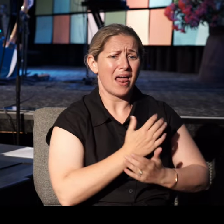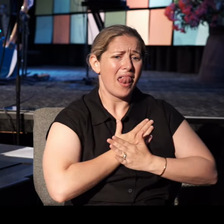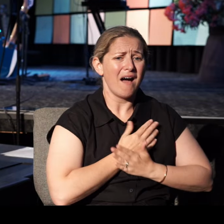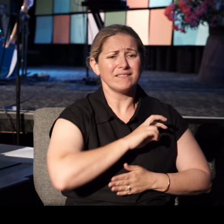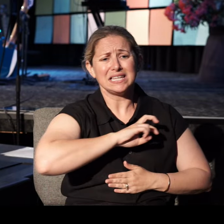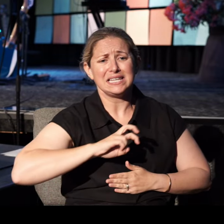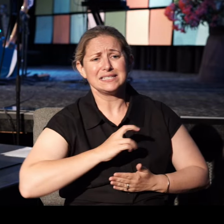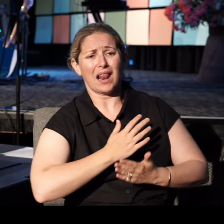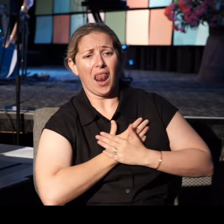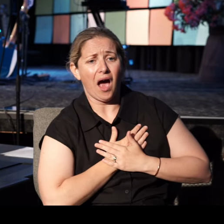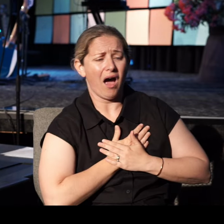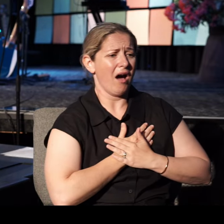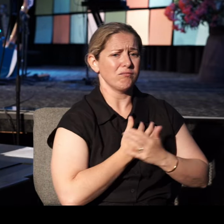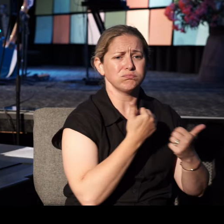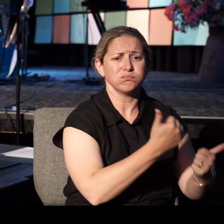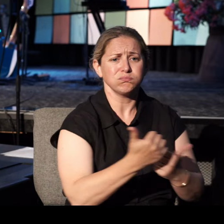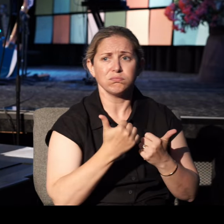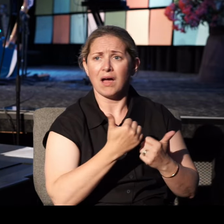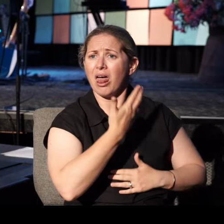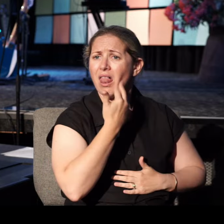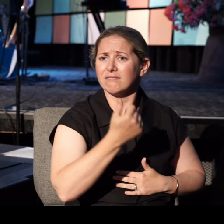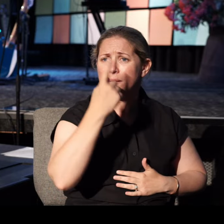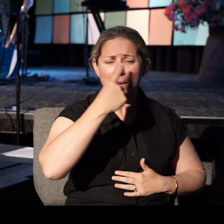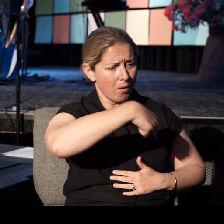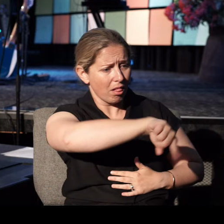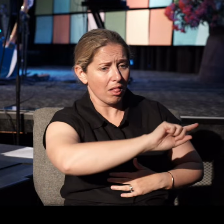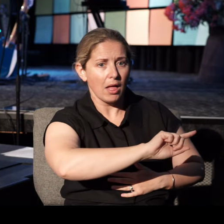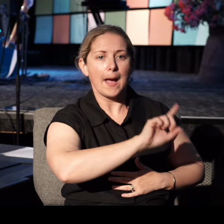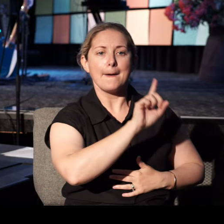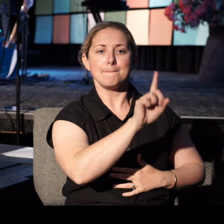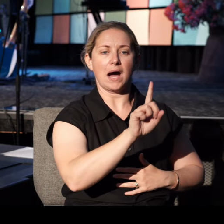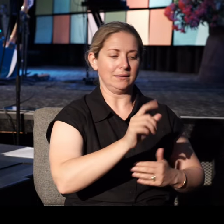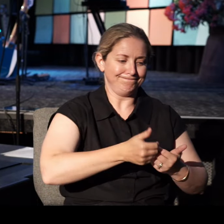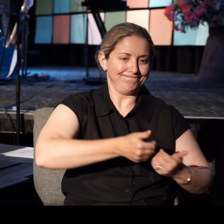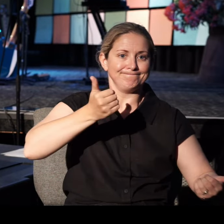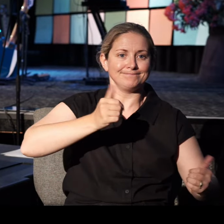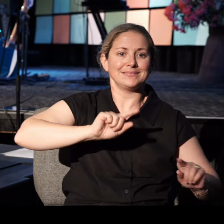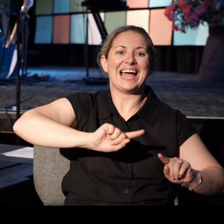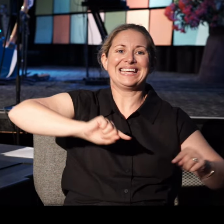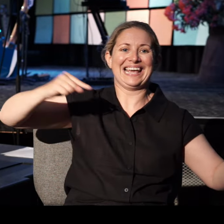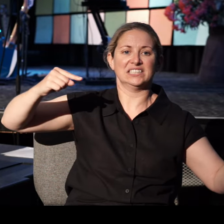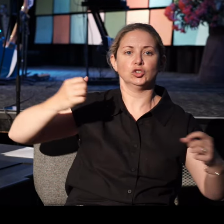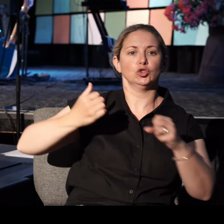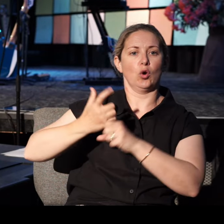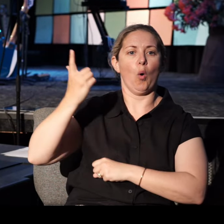things that we might think are lovely. But they're doing it independently from God.